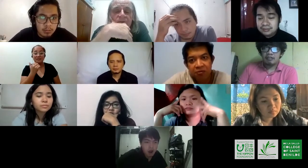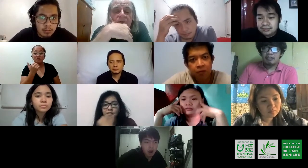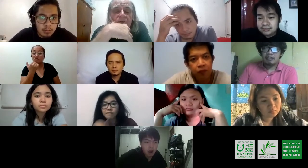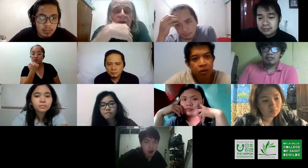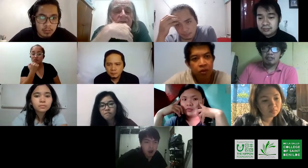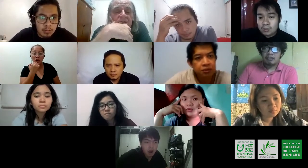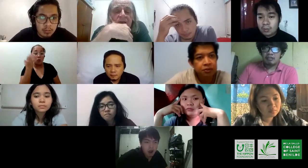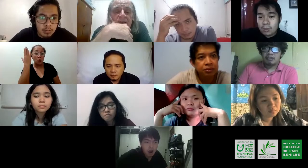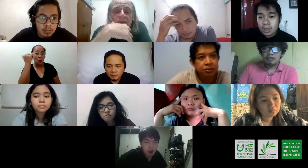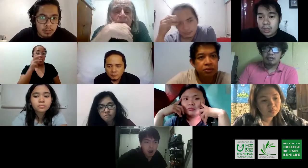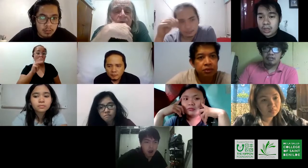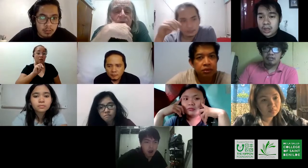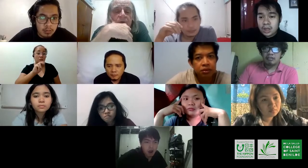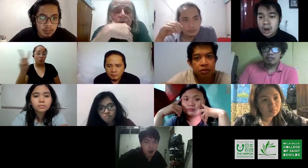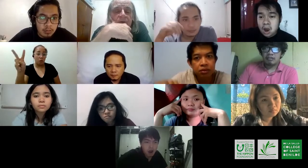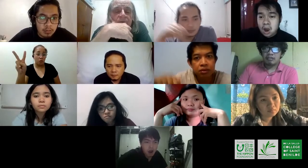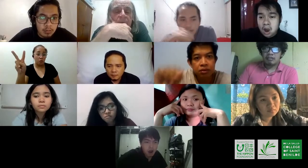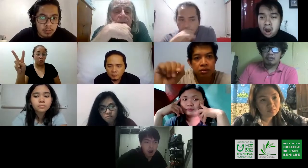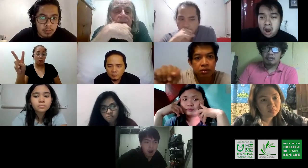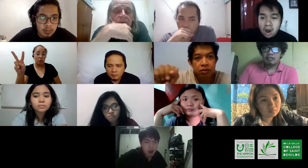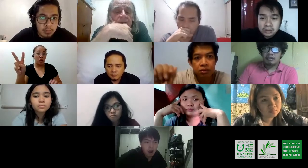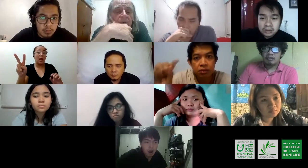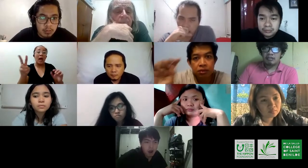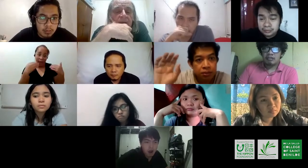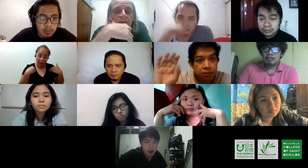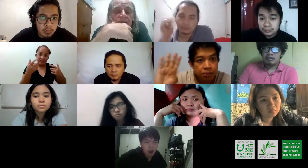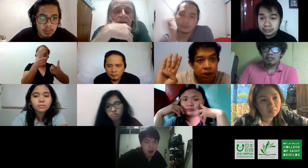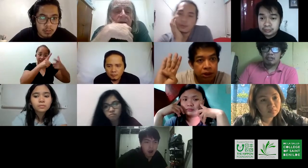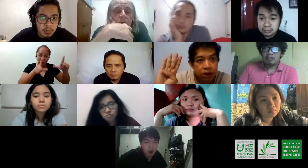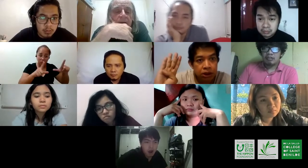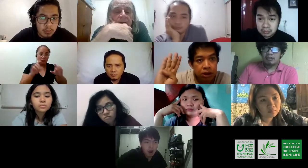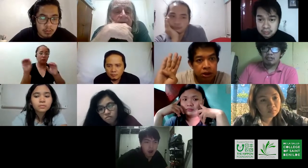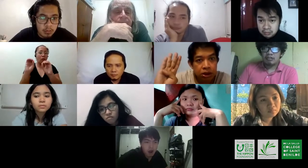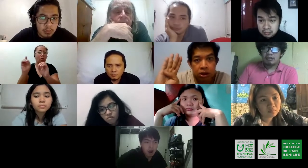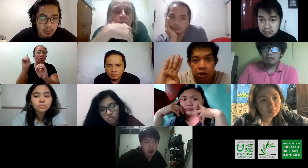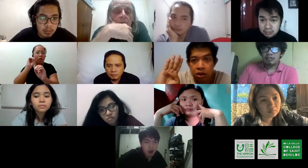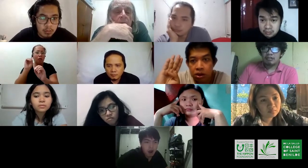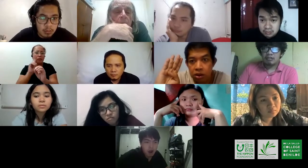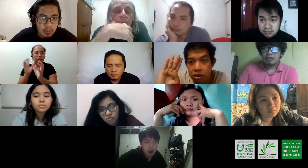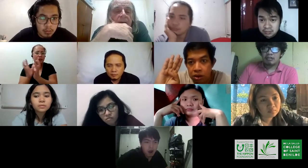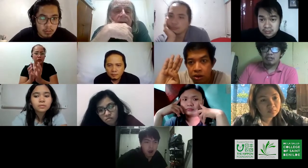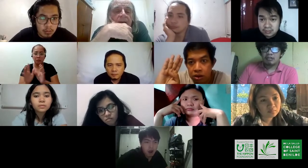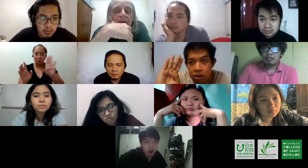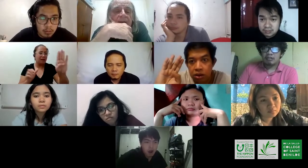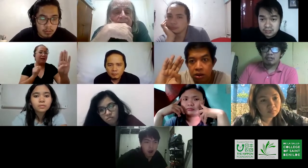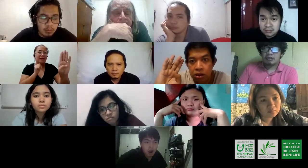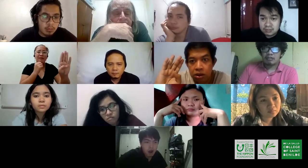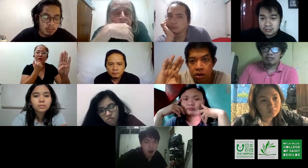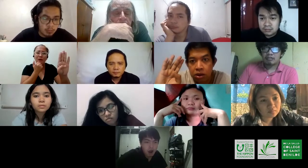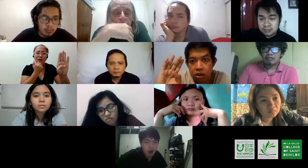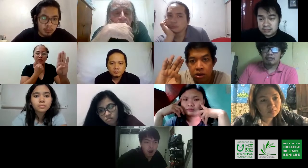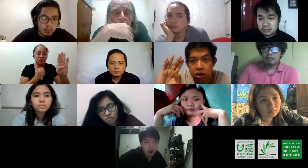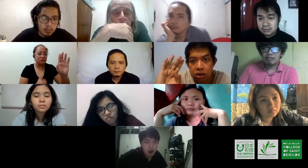Martha's Vineyard has a sign language and no deaf community. So B is not correct. What about A?